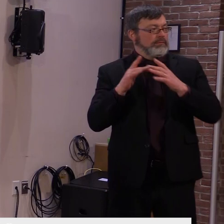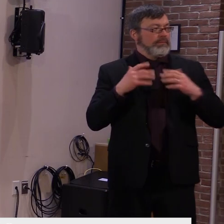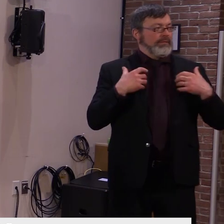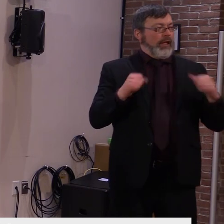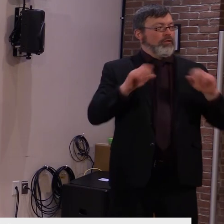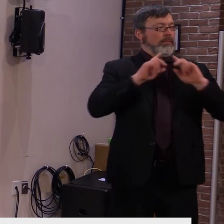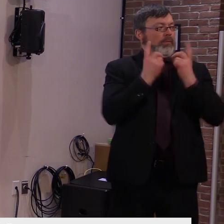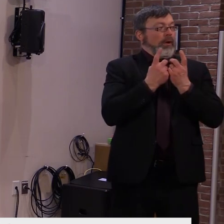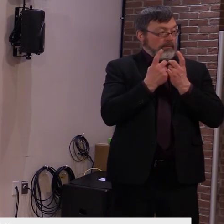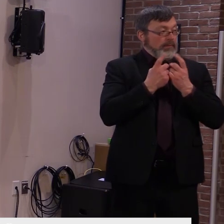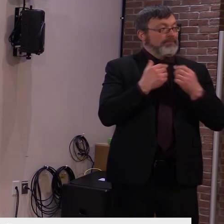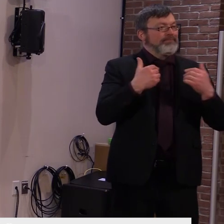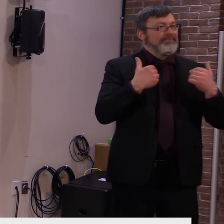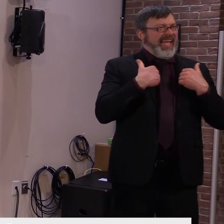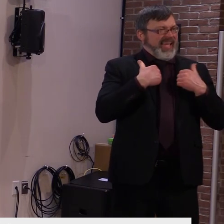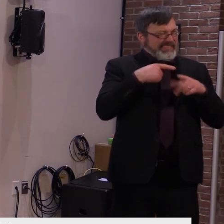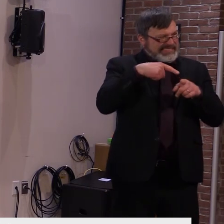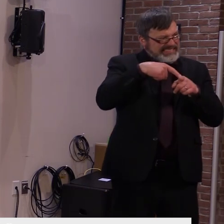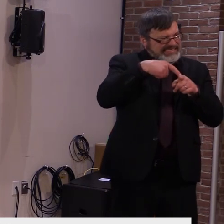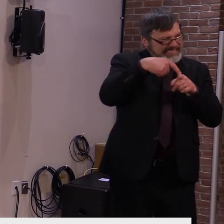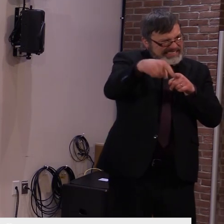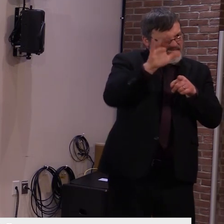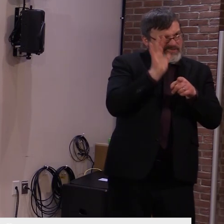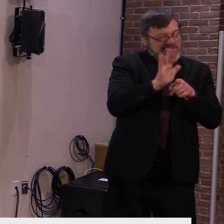833-722-0860. I just want to repeat that,